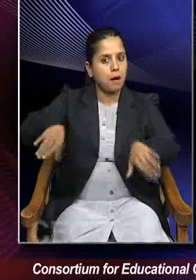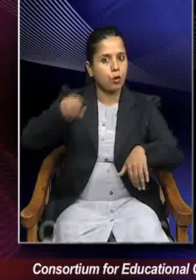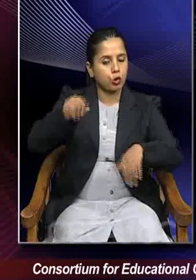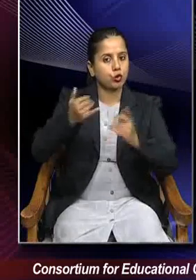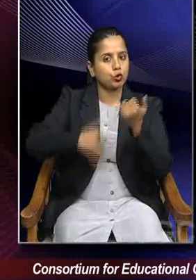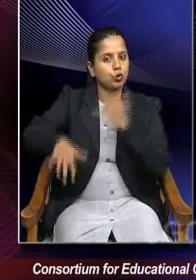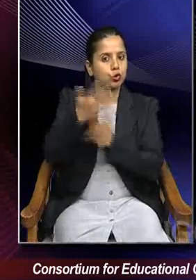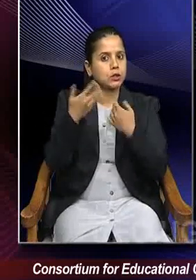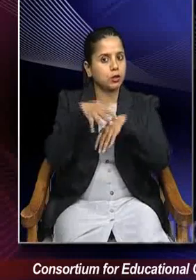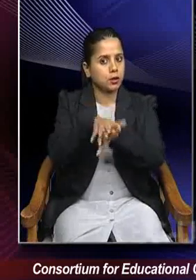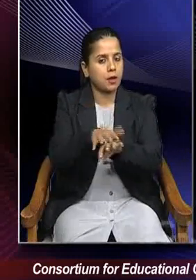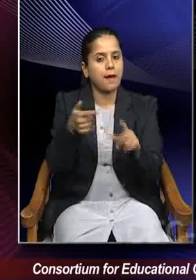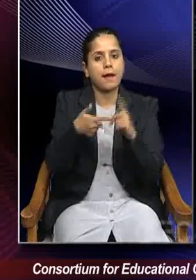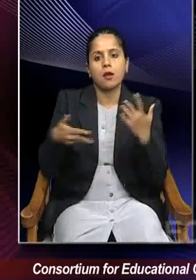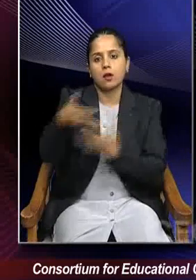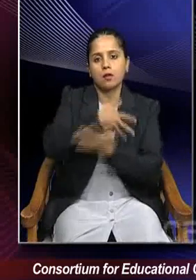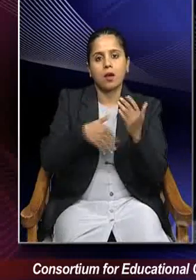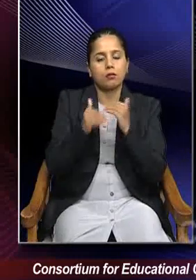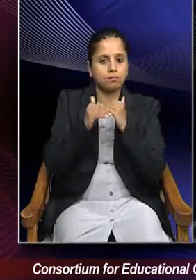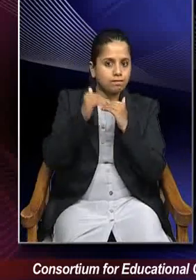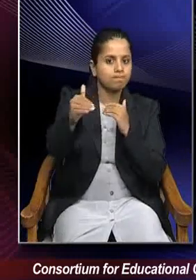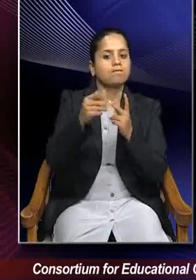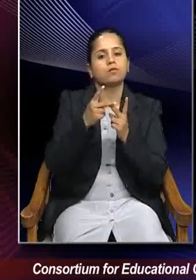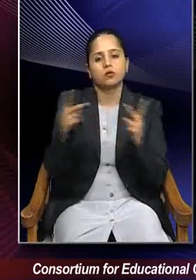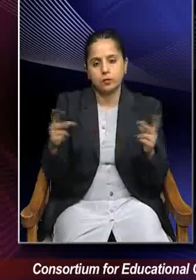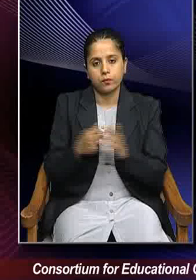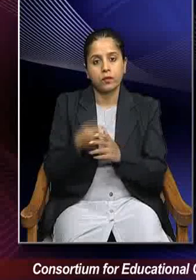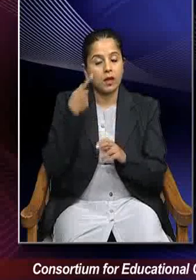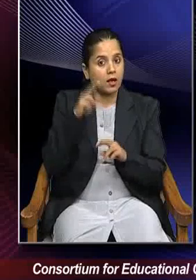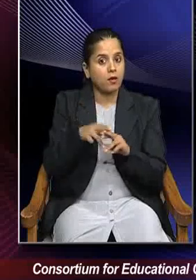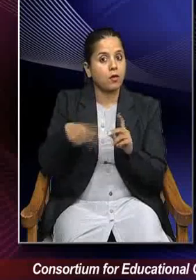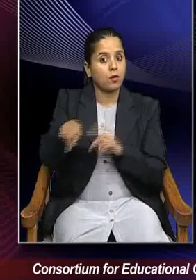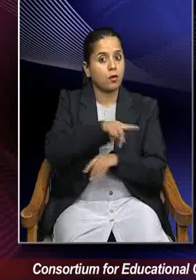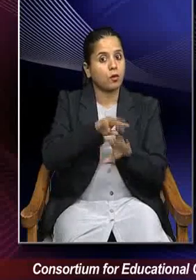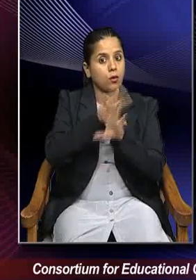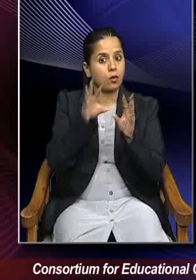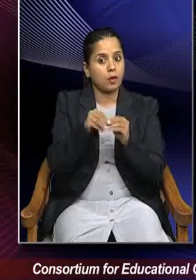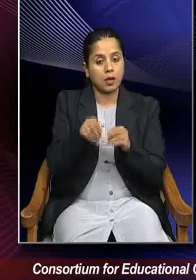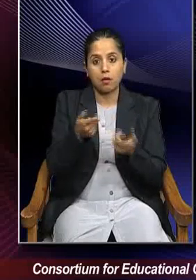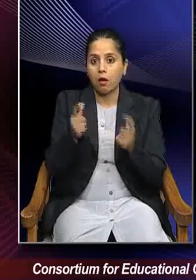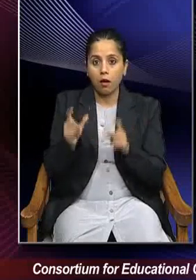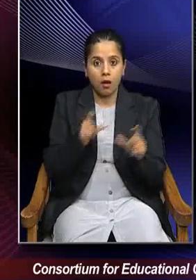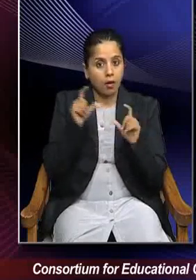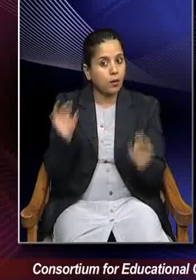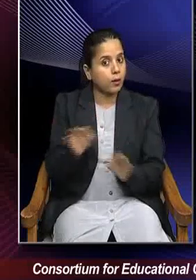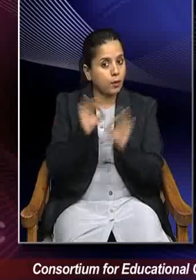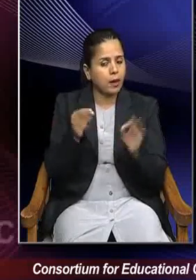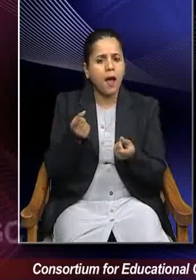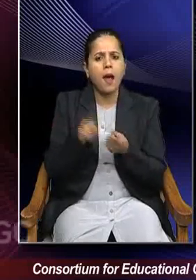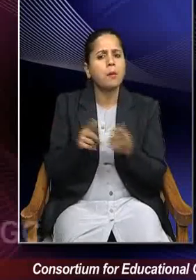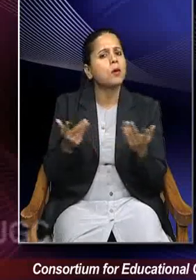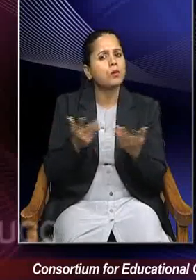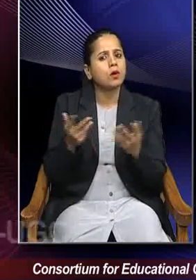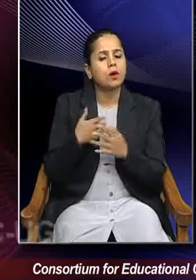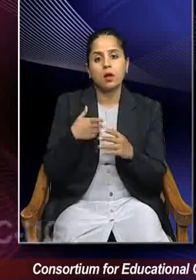inclusion and environmental sustainability. If these are not taken care, then what happens?